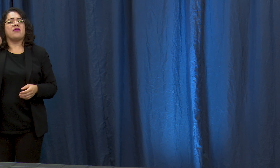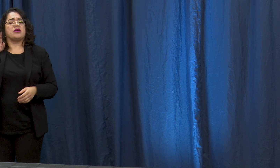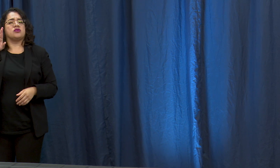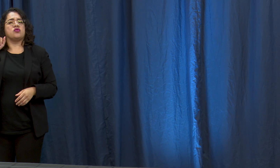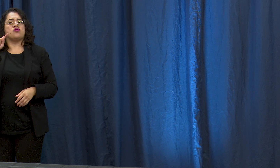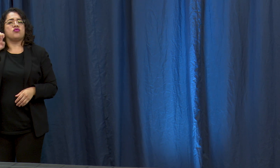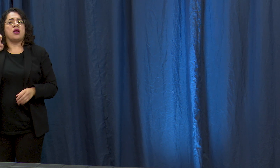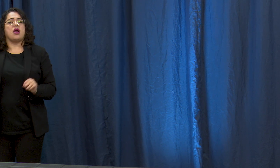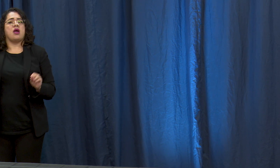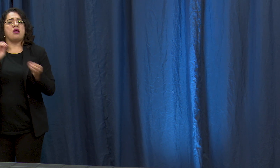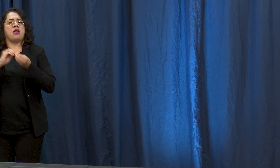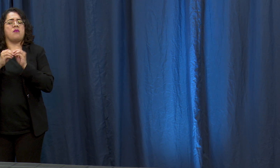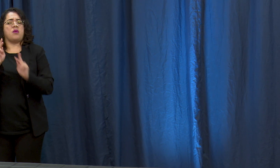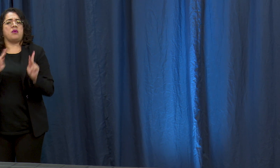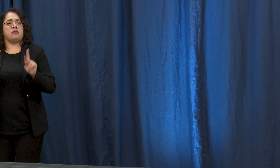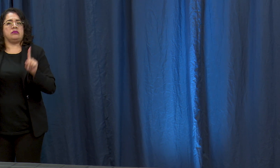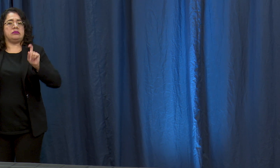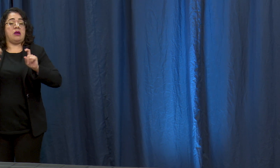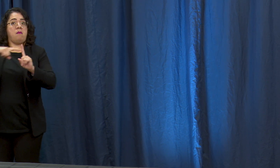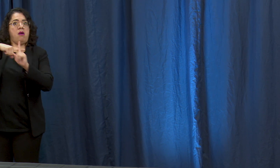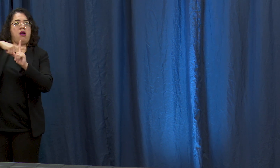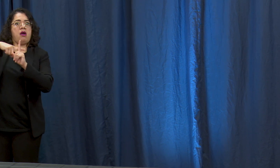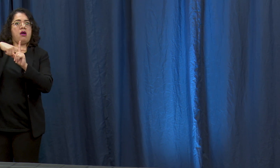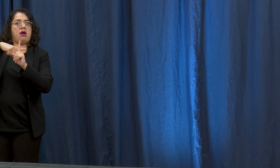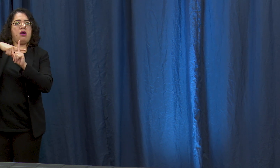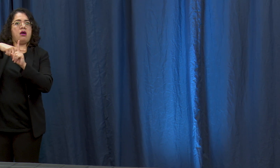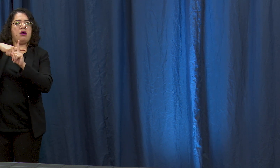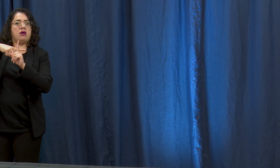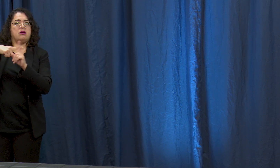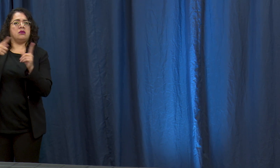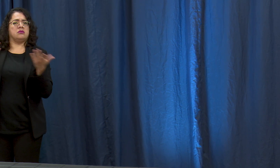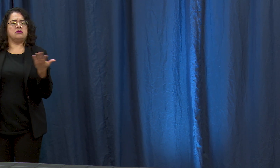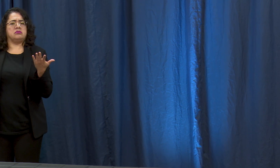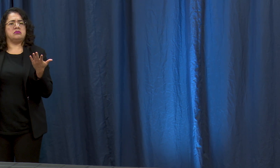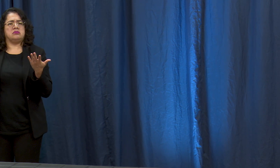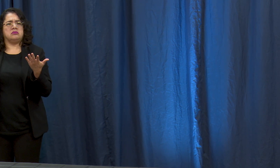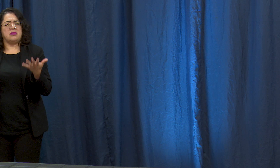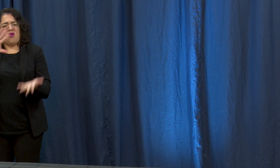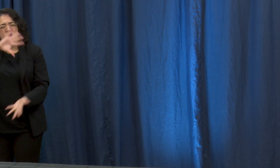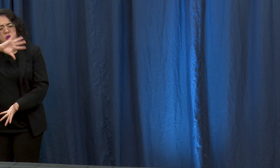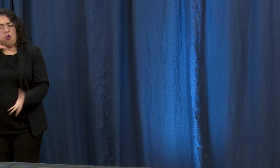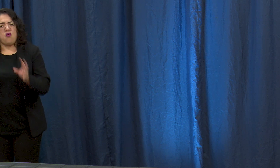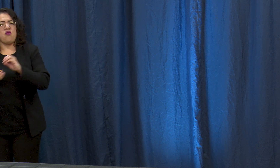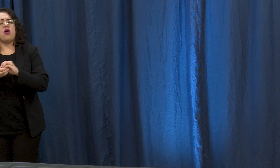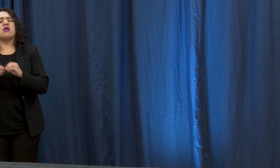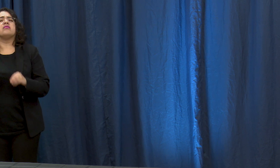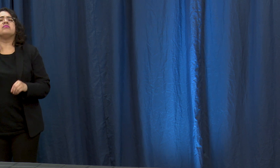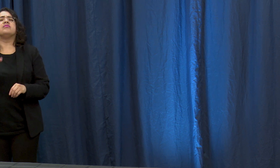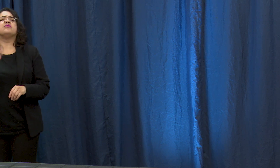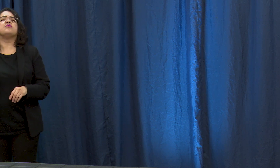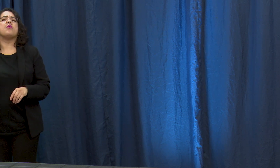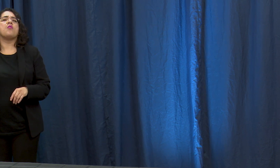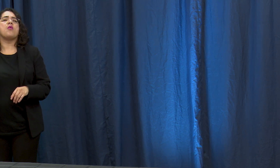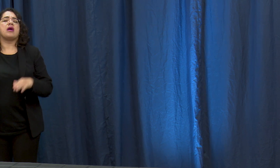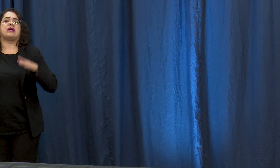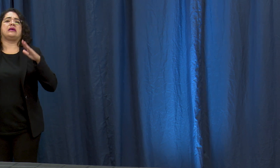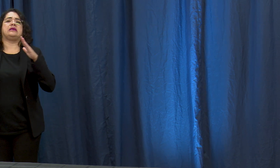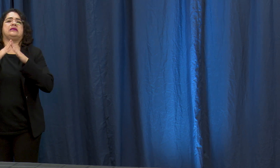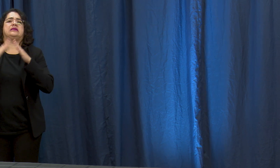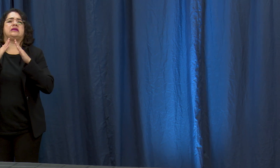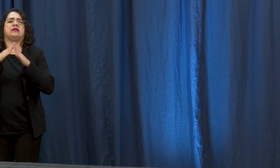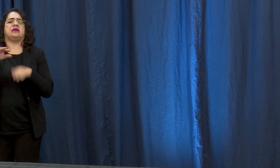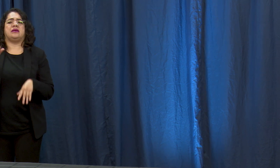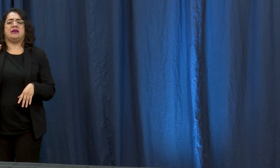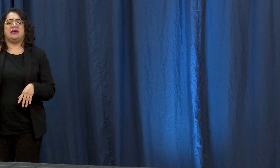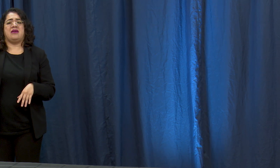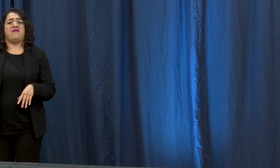number of people testing positive compared to the number of people being tested overall. Question, why hasn't the city put out infection